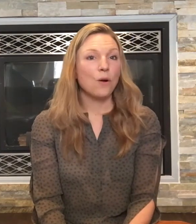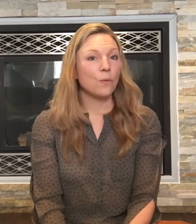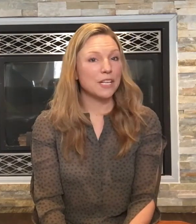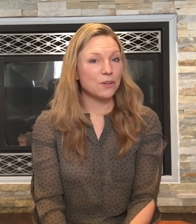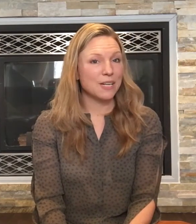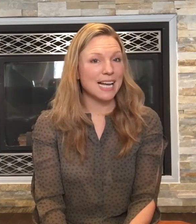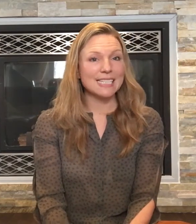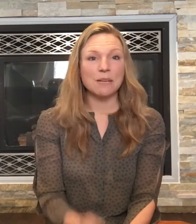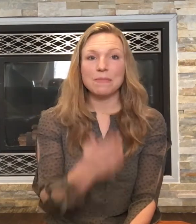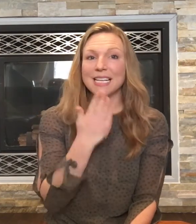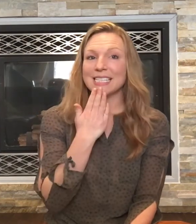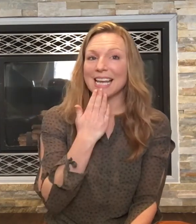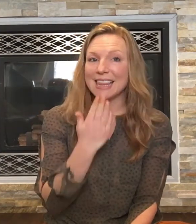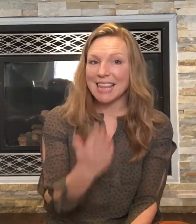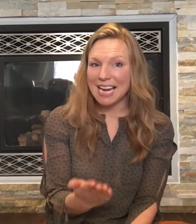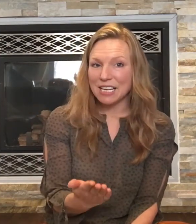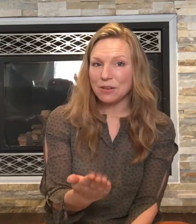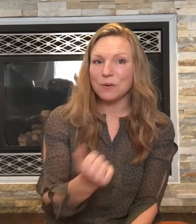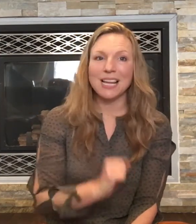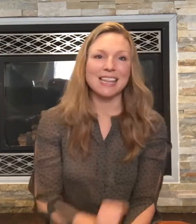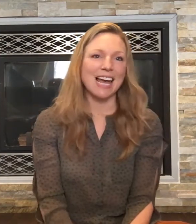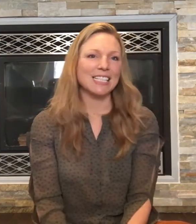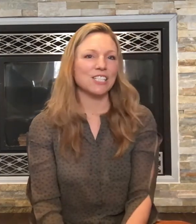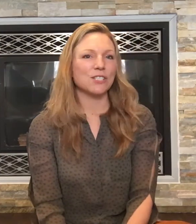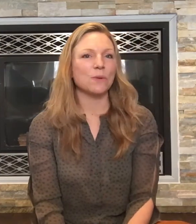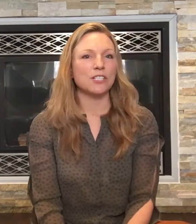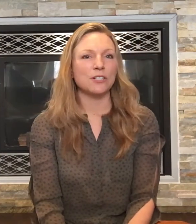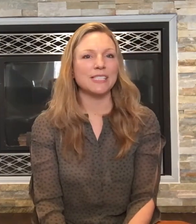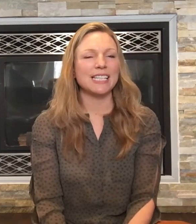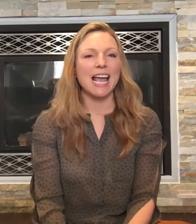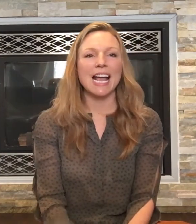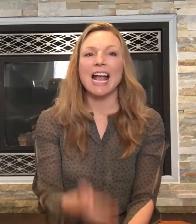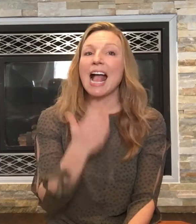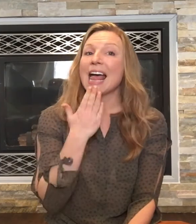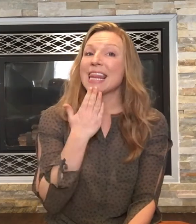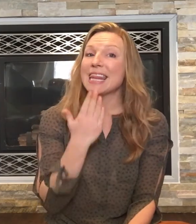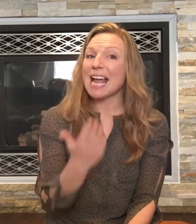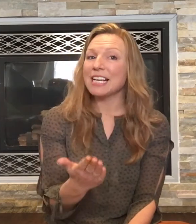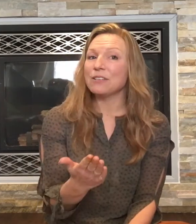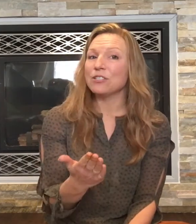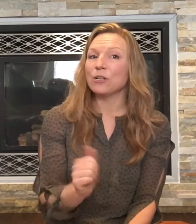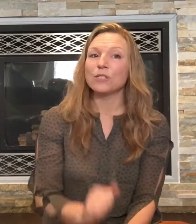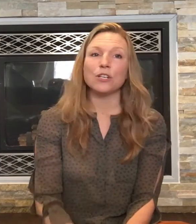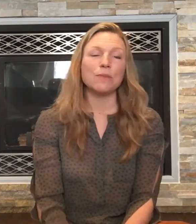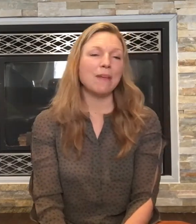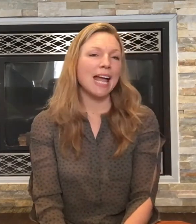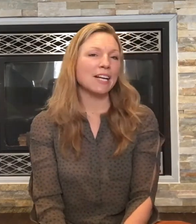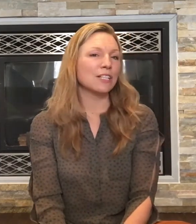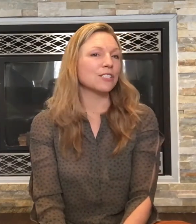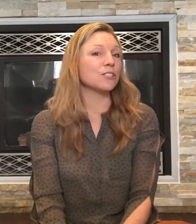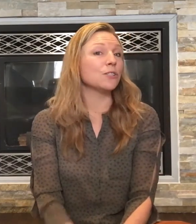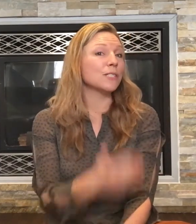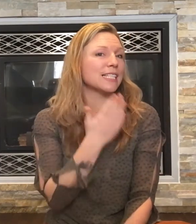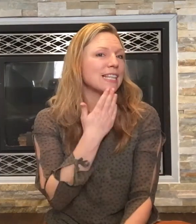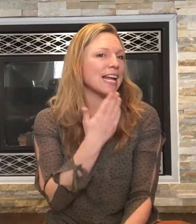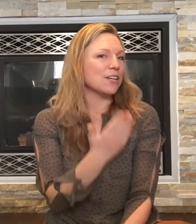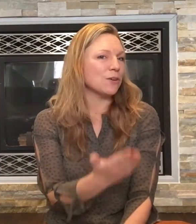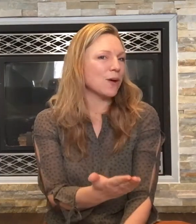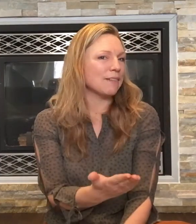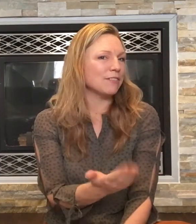When you get something, say thank you. That's just what you say. Thank you shows good manners. Use thank you